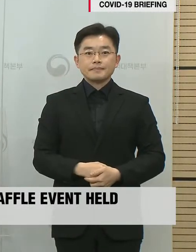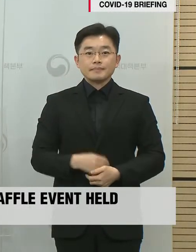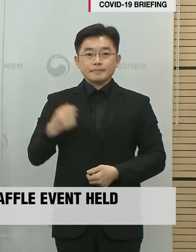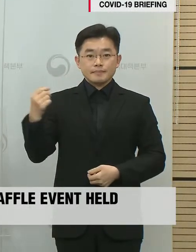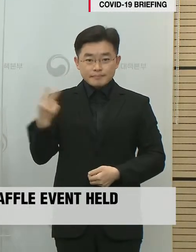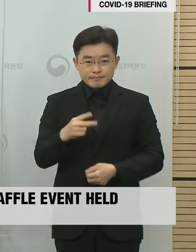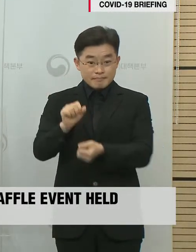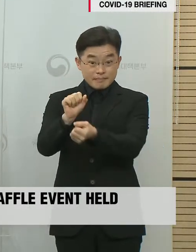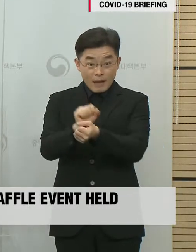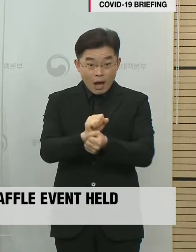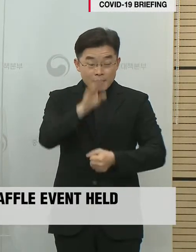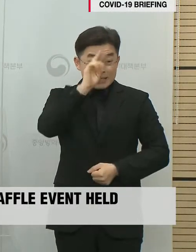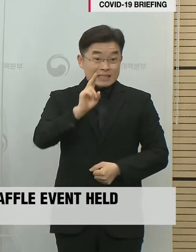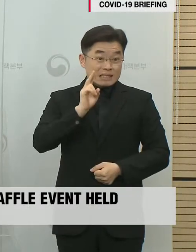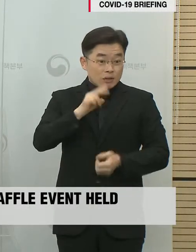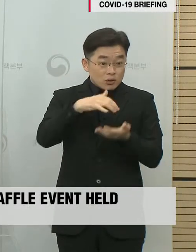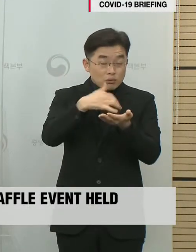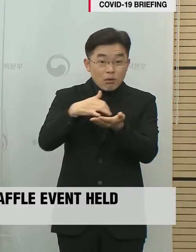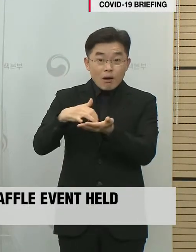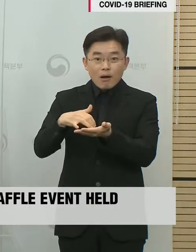it's